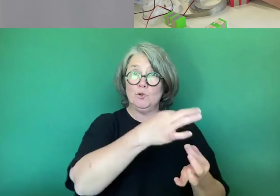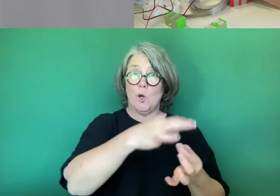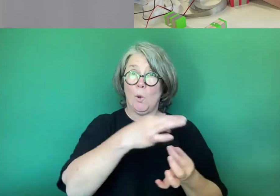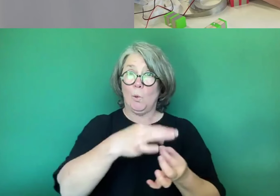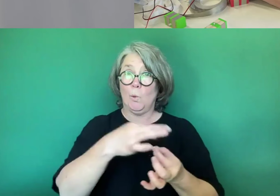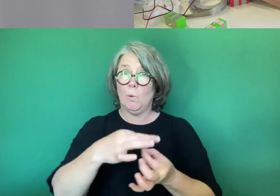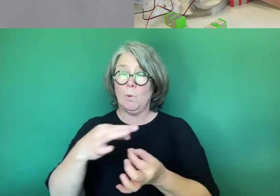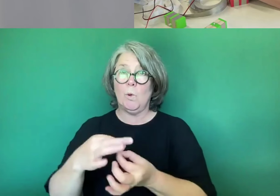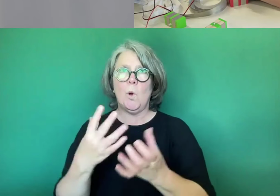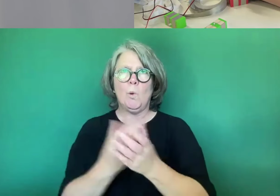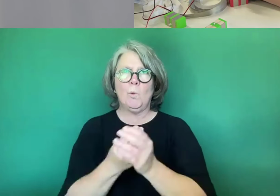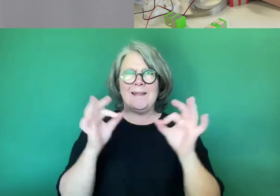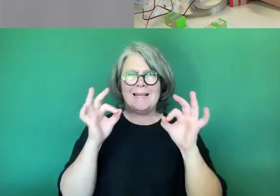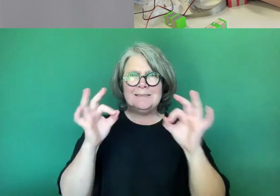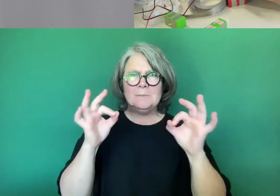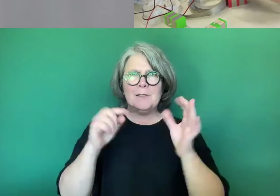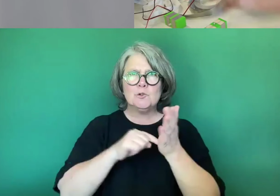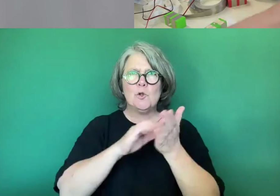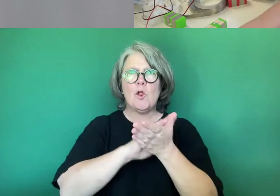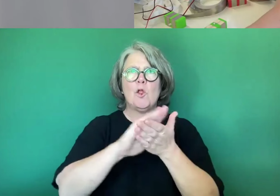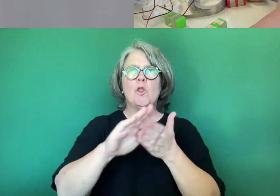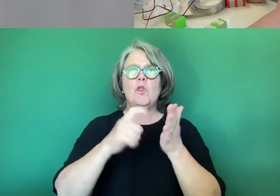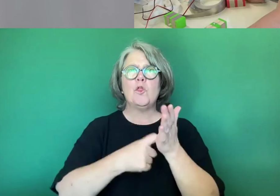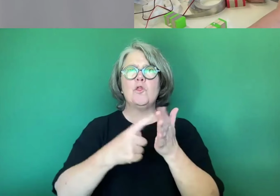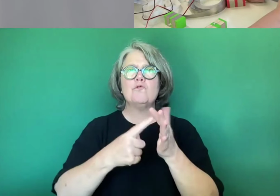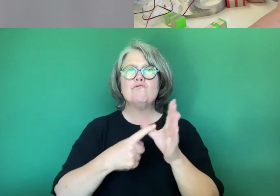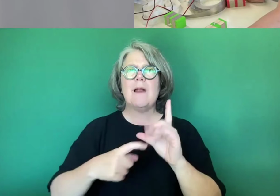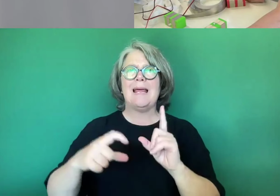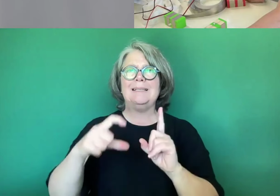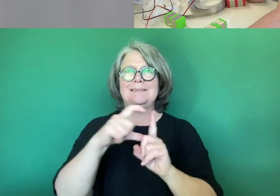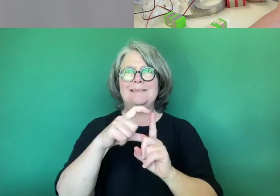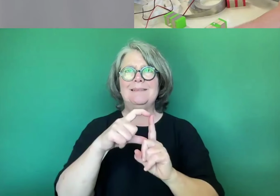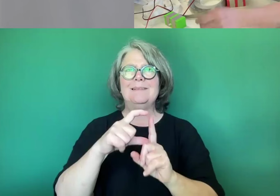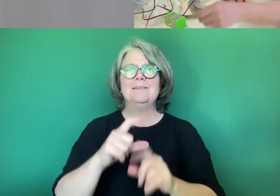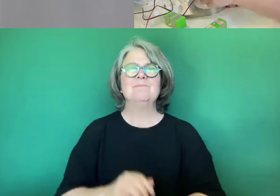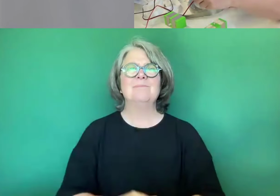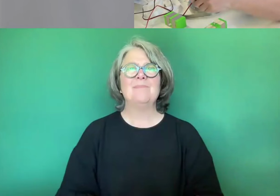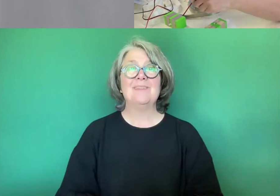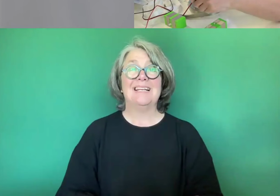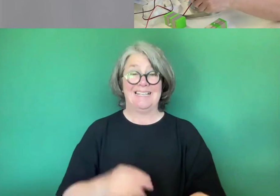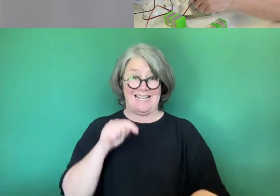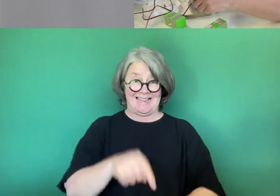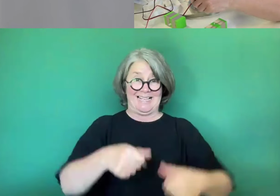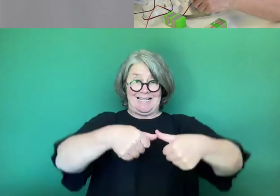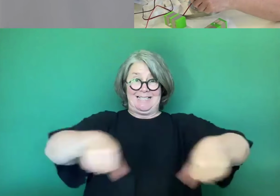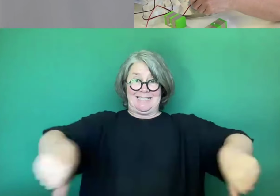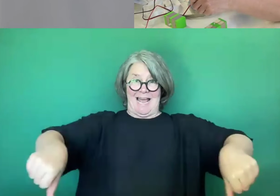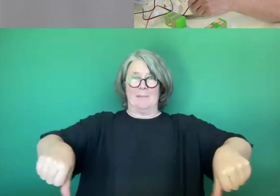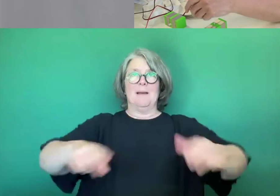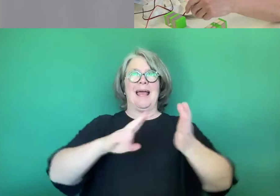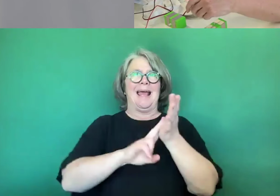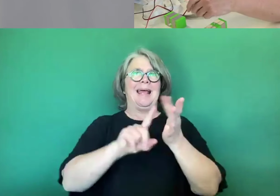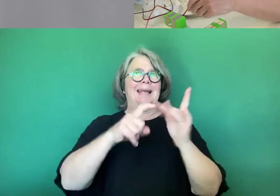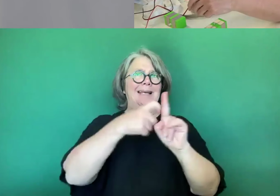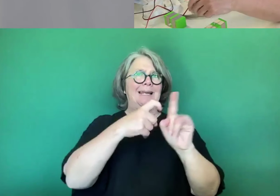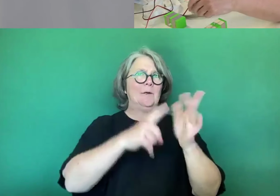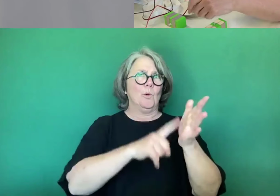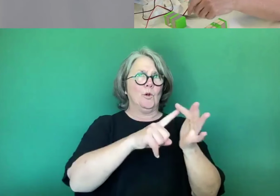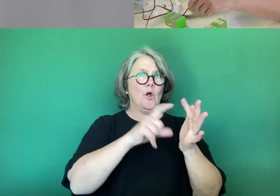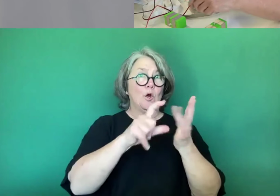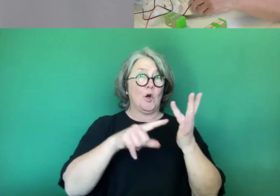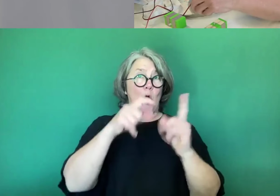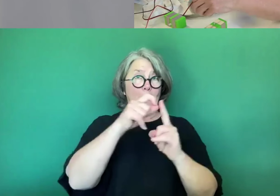Yes. So the tape, so this is a nickel copper fabric tape, and you can actually sew in and out.